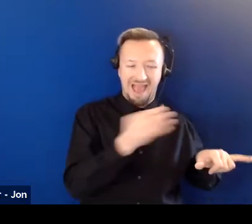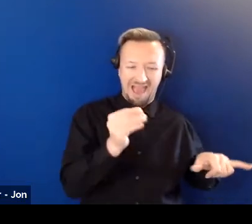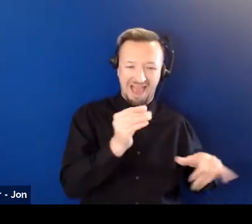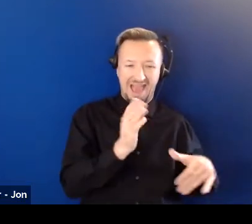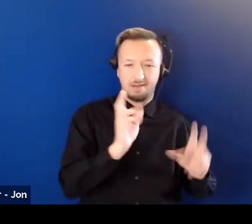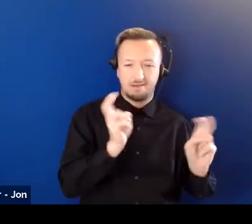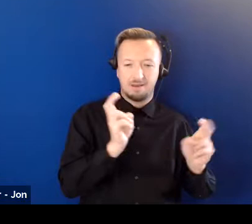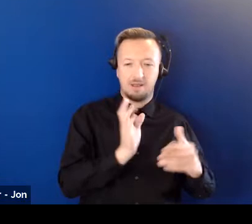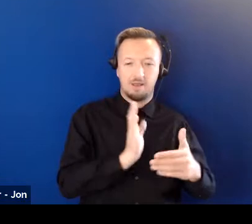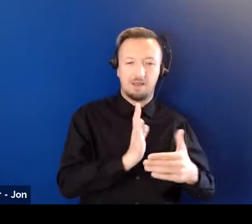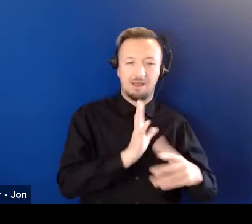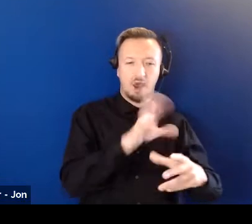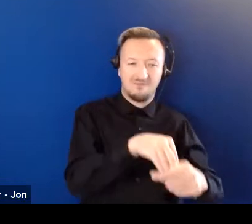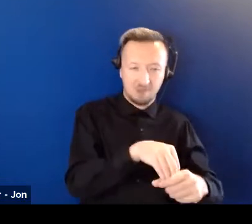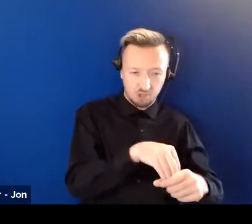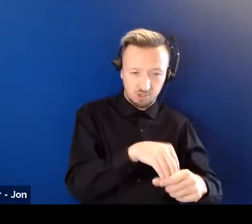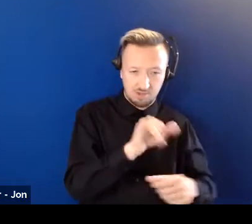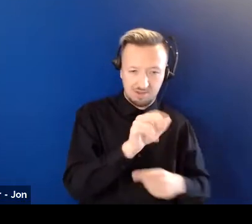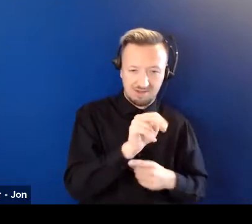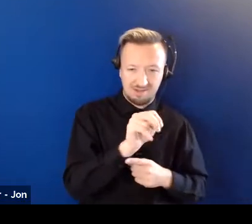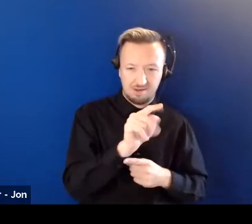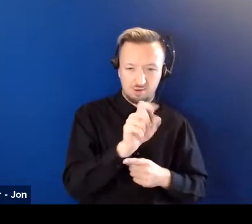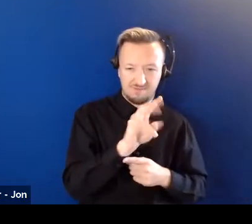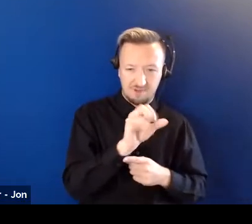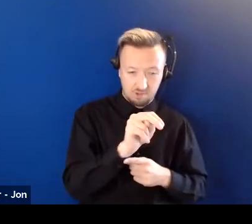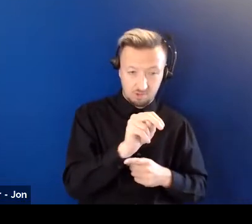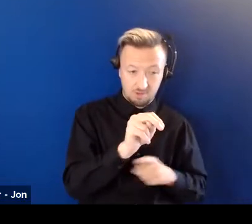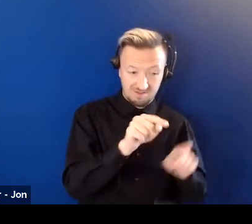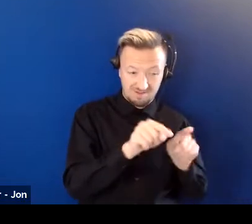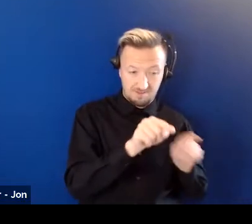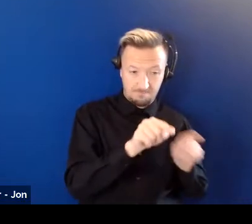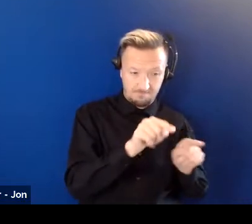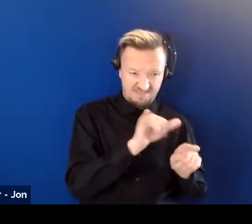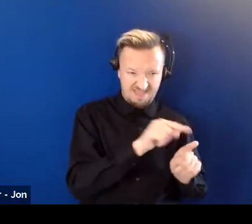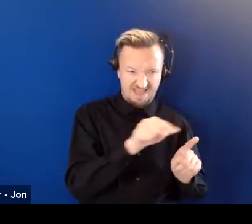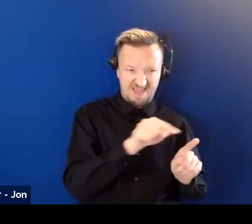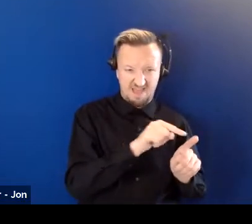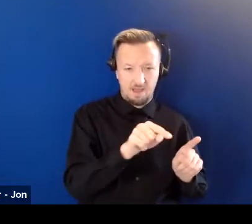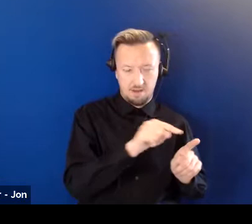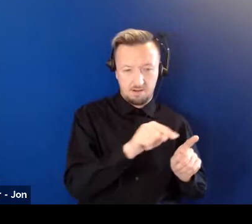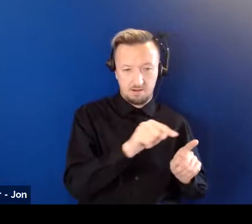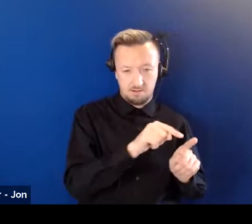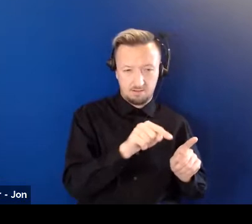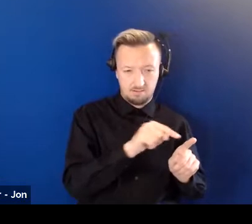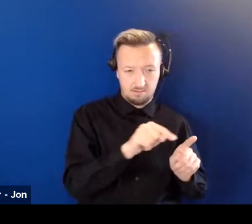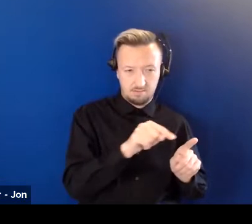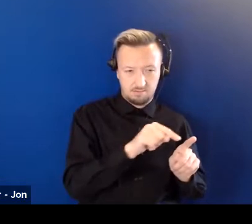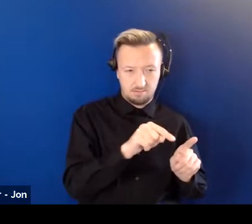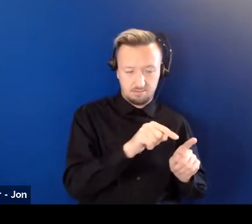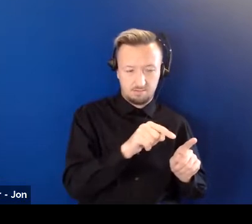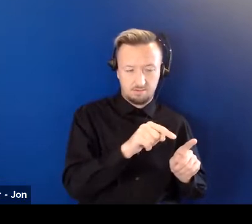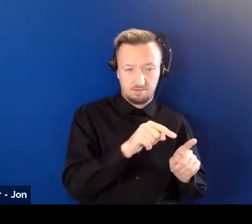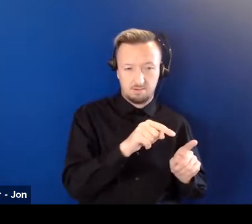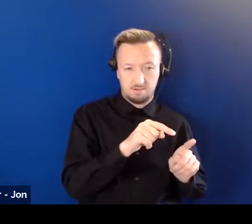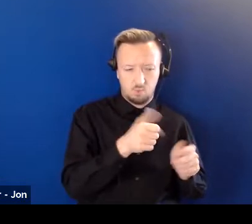the things that our organization, Disabled Resource Services, really had to look at the capacity. Which